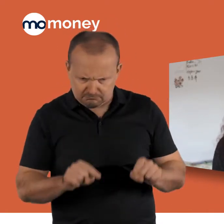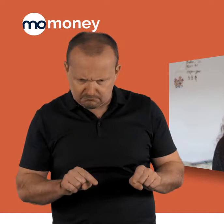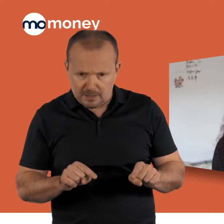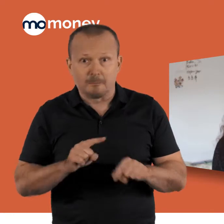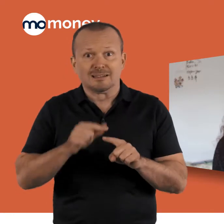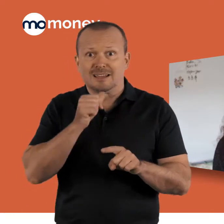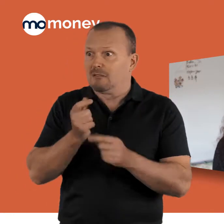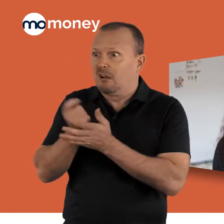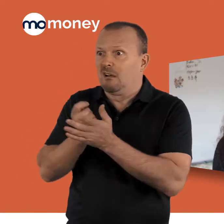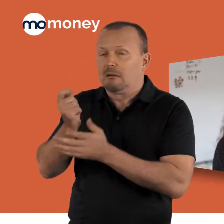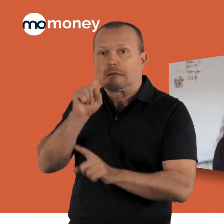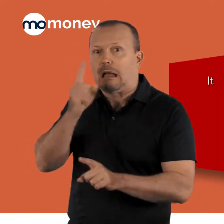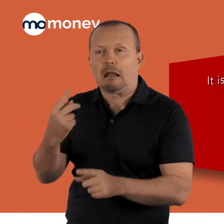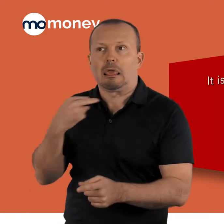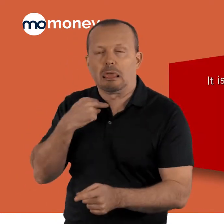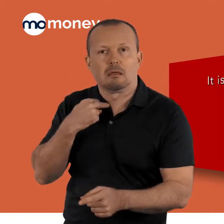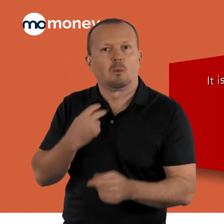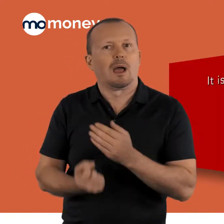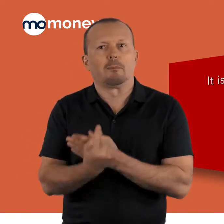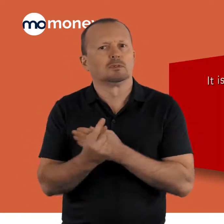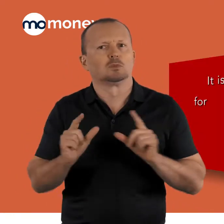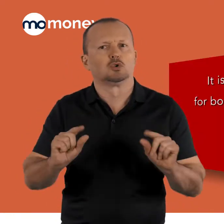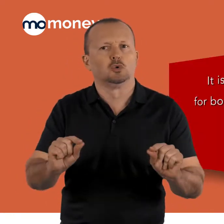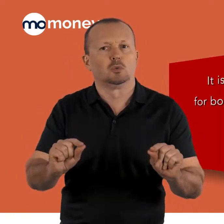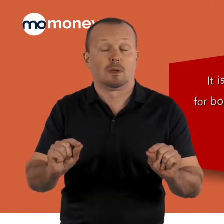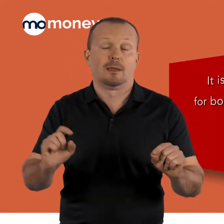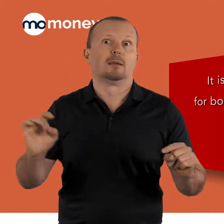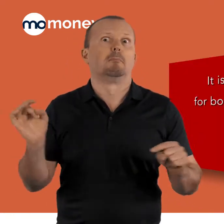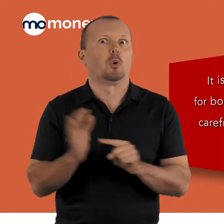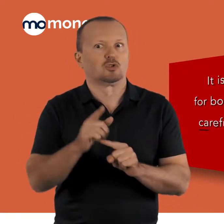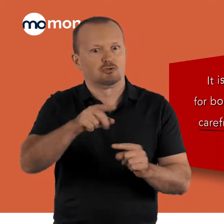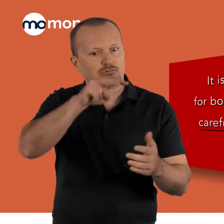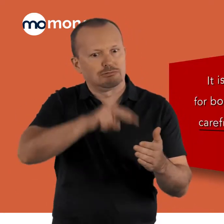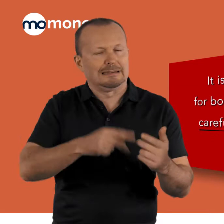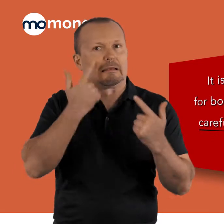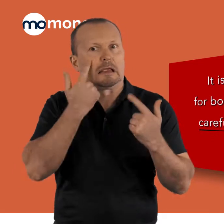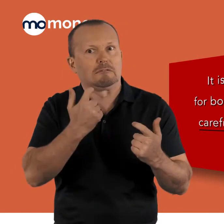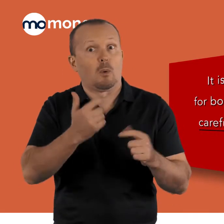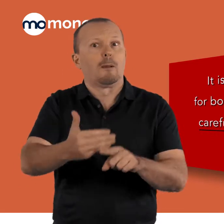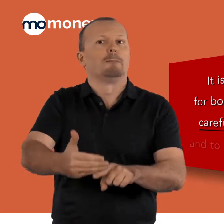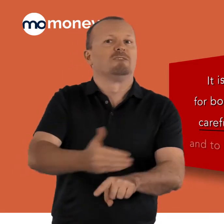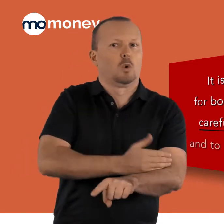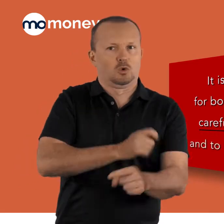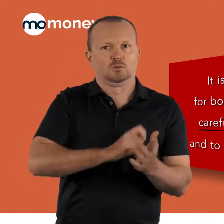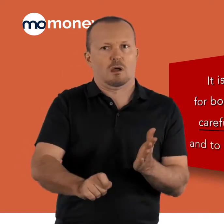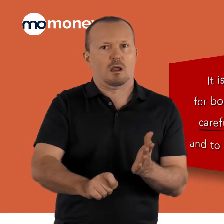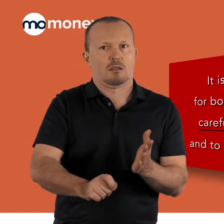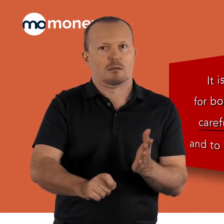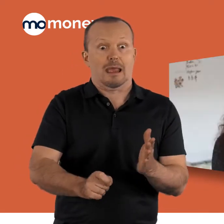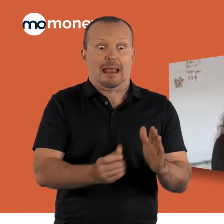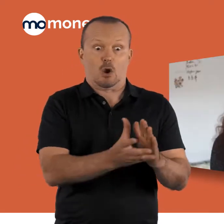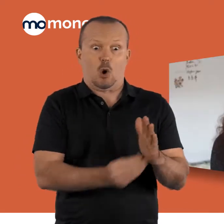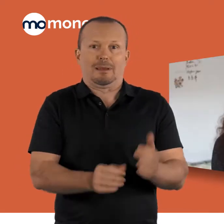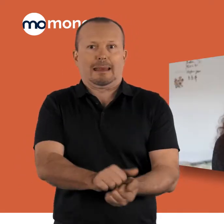if they can't meet their obligations. It is very important for borrowers to read this carefully before signing and to keep a copy